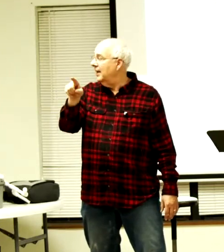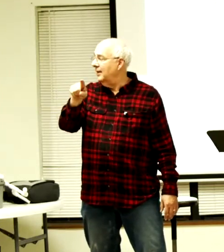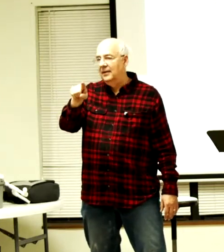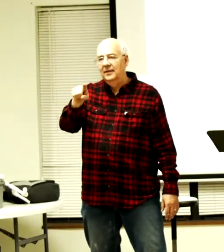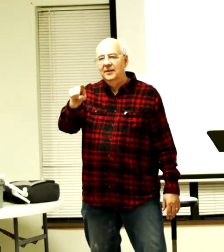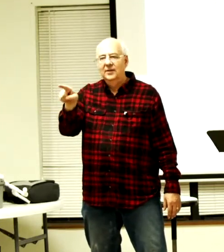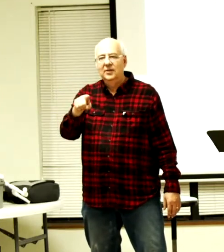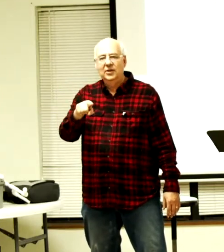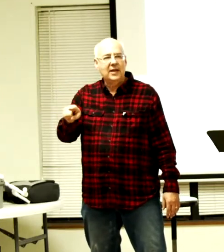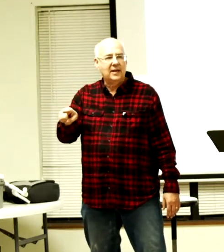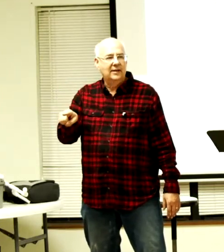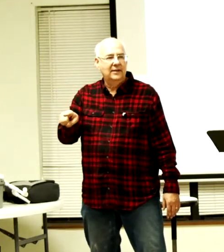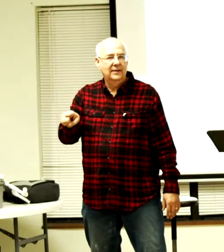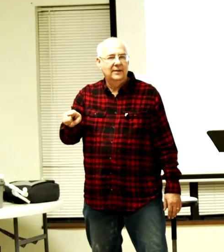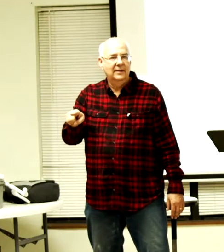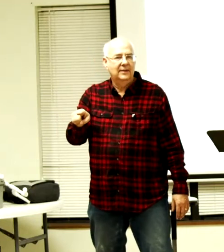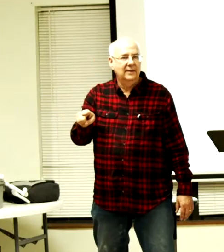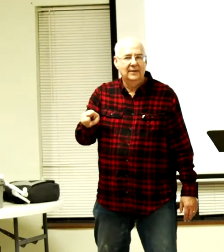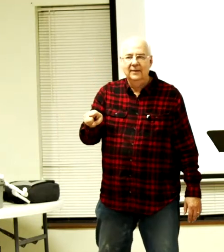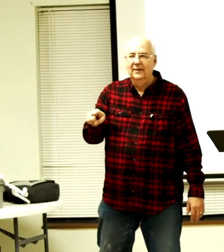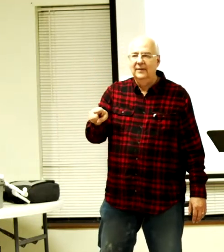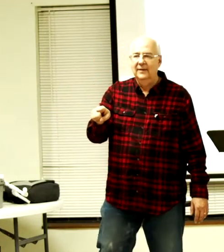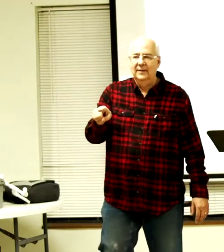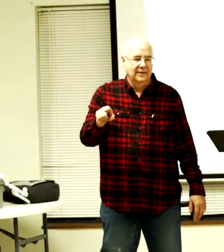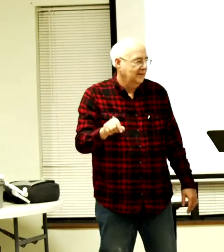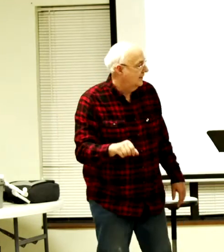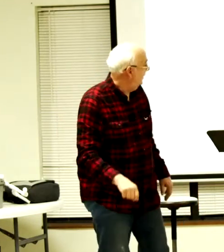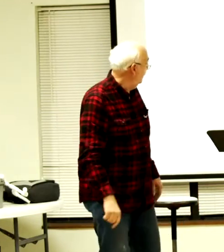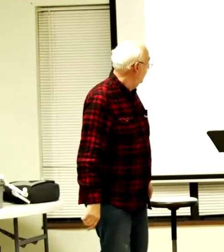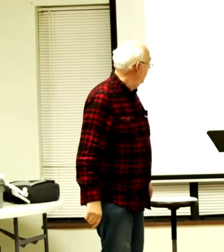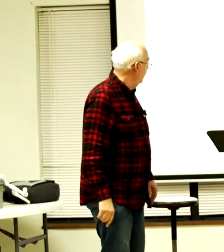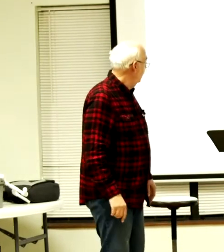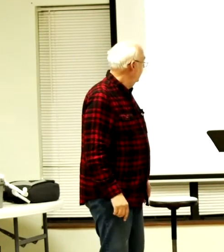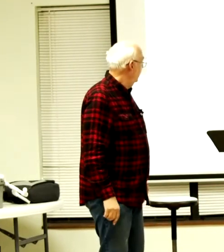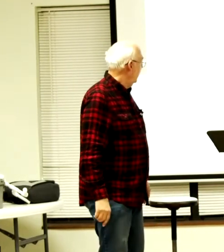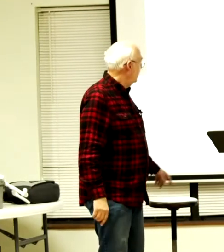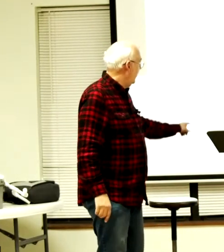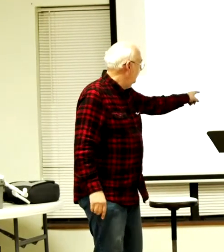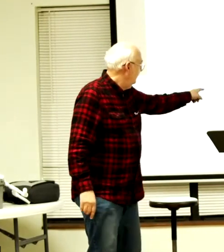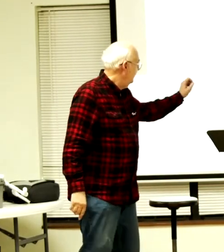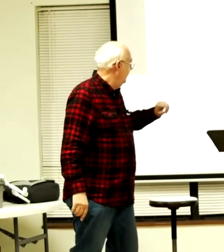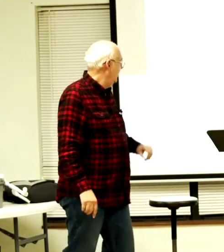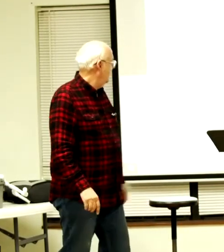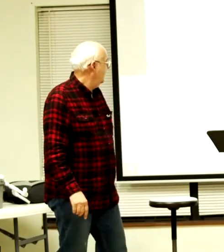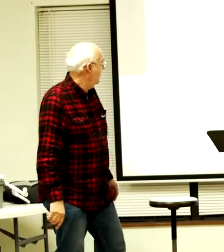And Z. It shows it on the bottom because you can see. That's right. You're not really